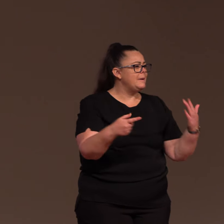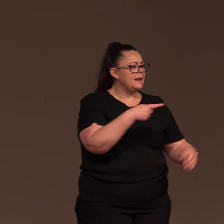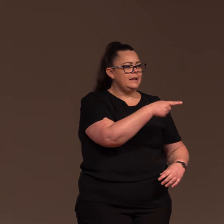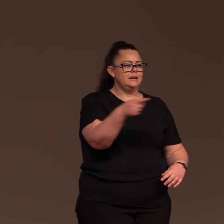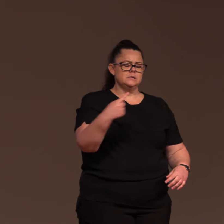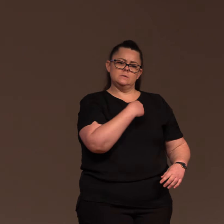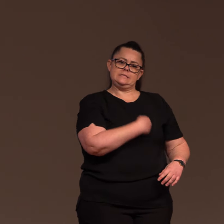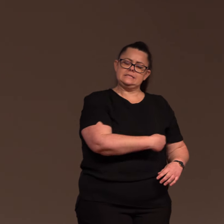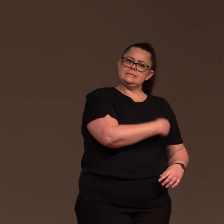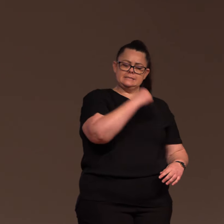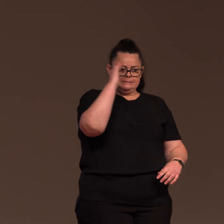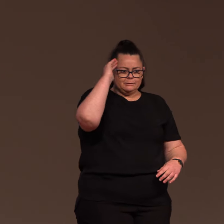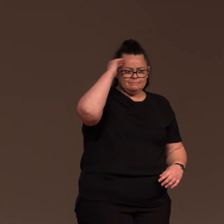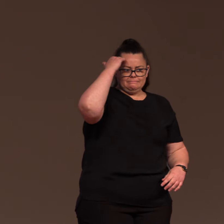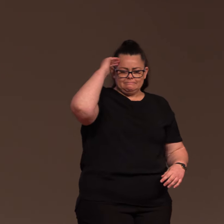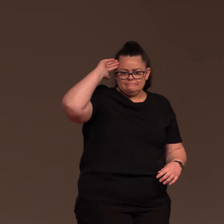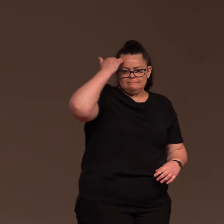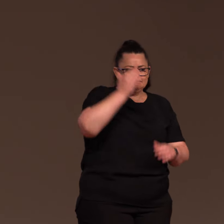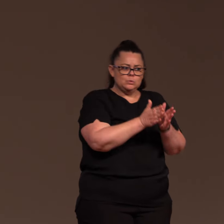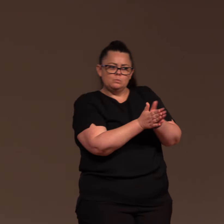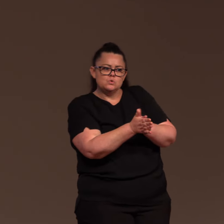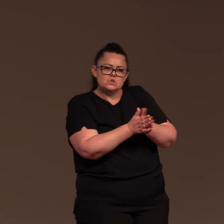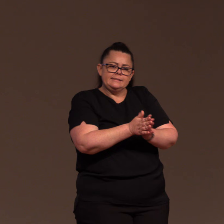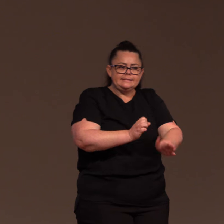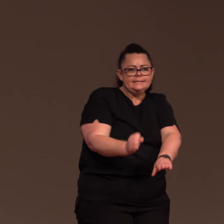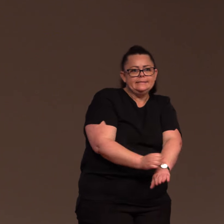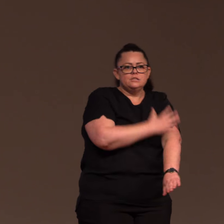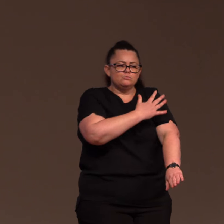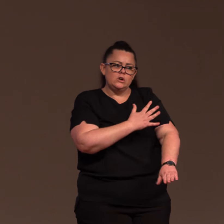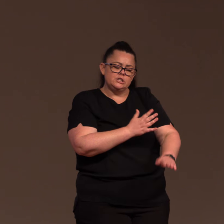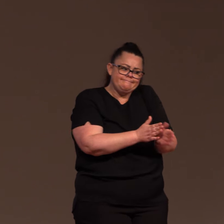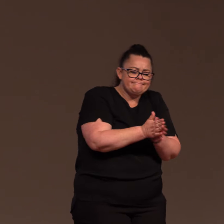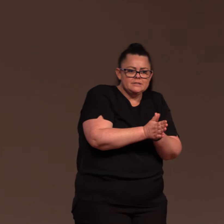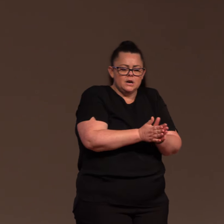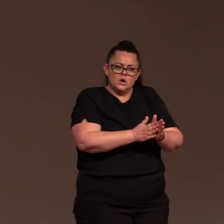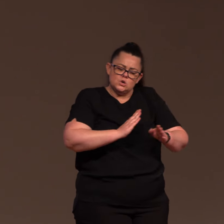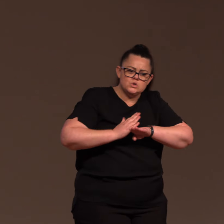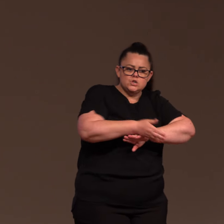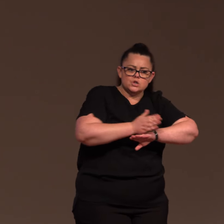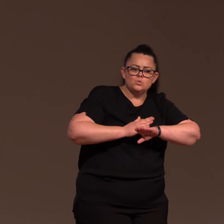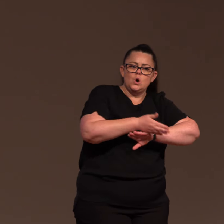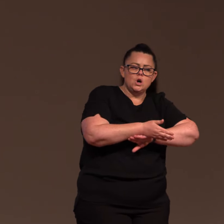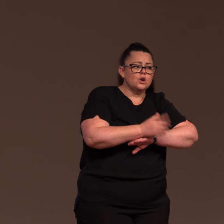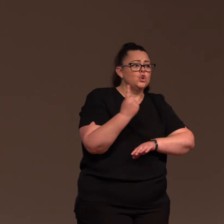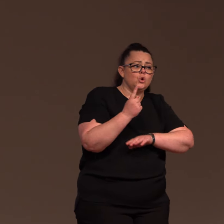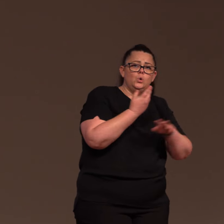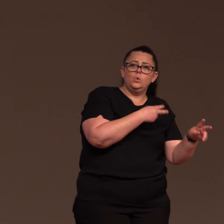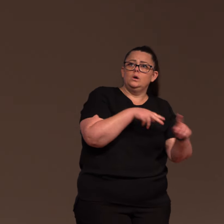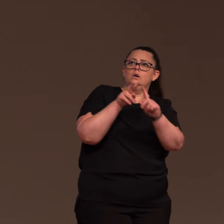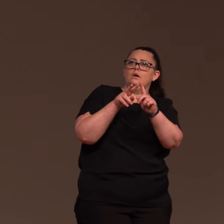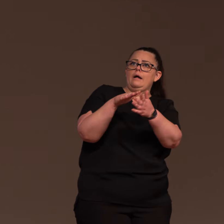today. Motivation, inspiration, and it's the teachers we look to provide that leadership to help you